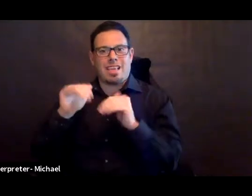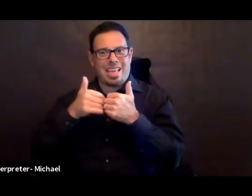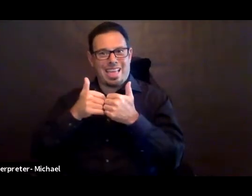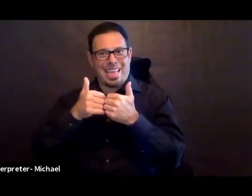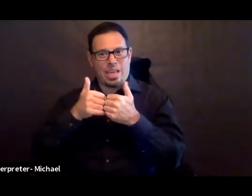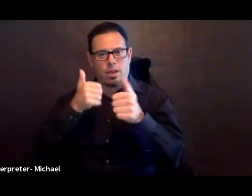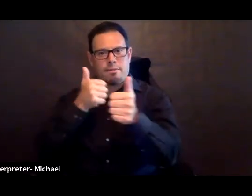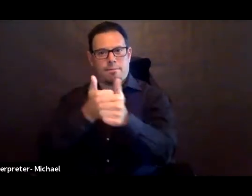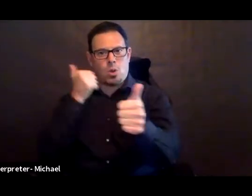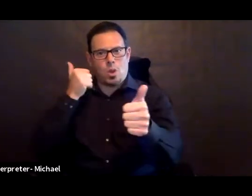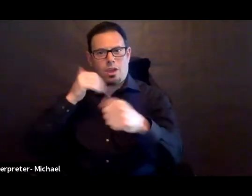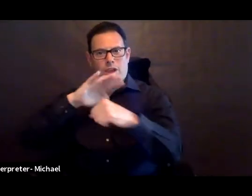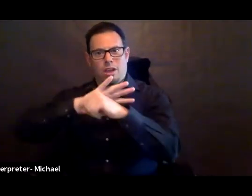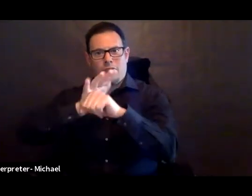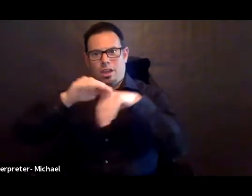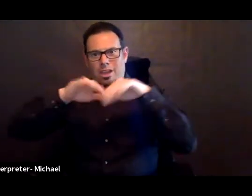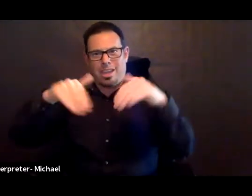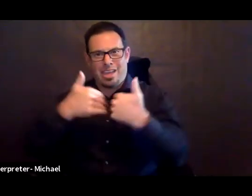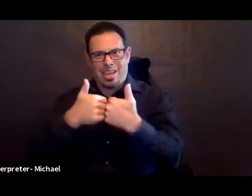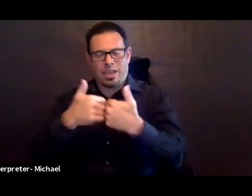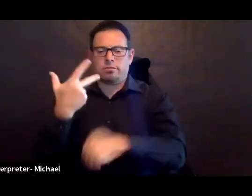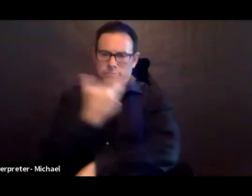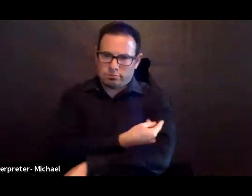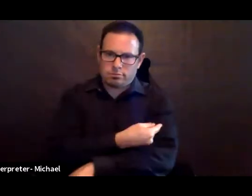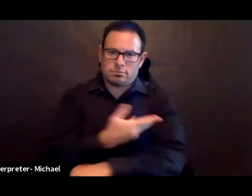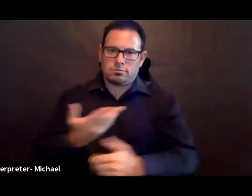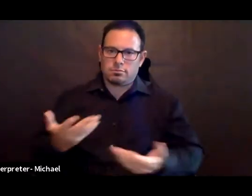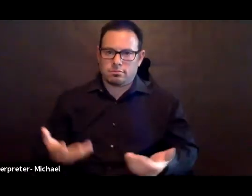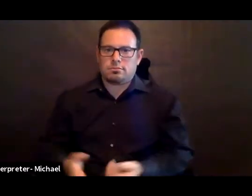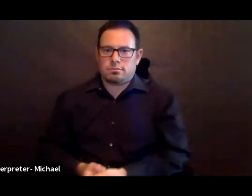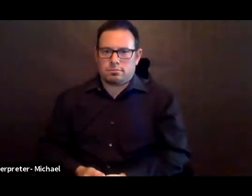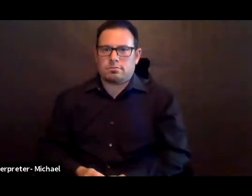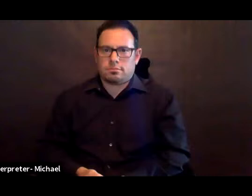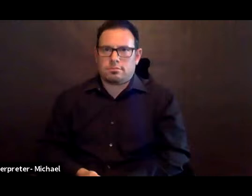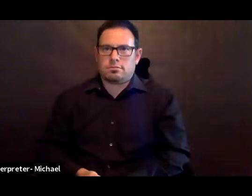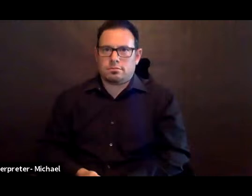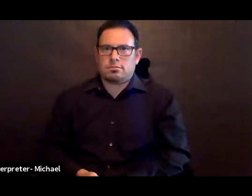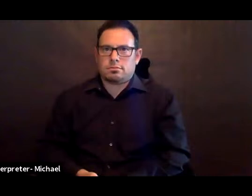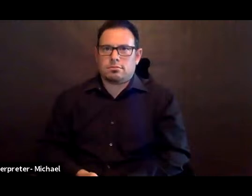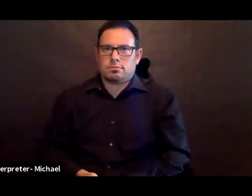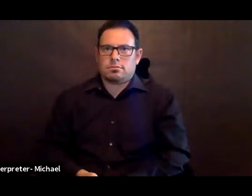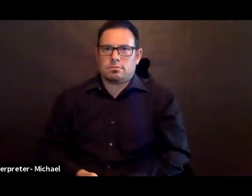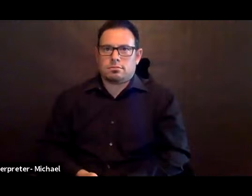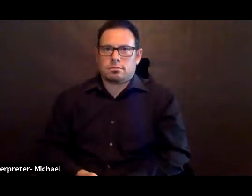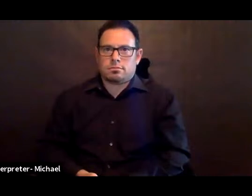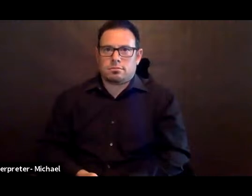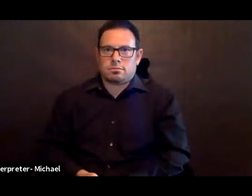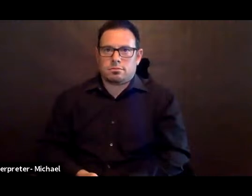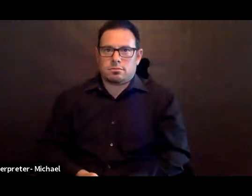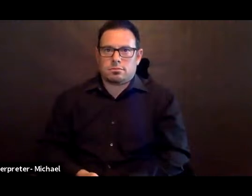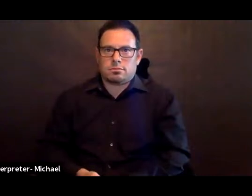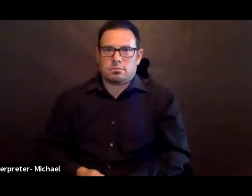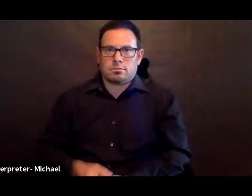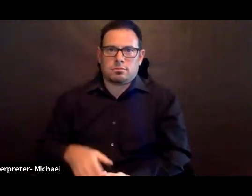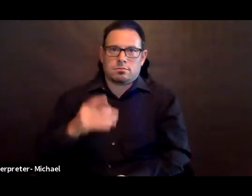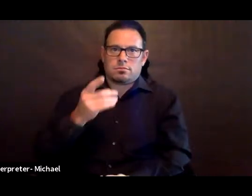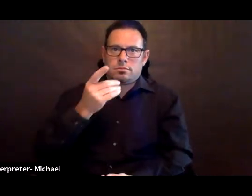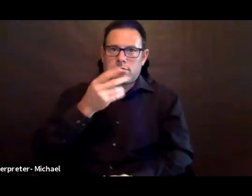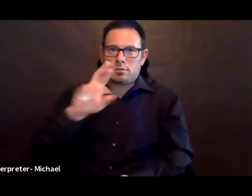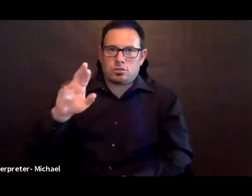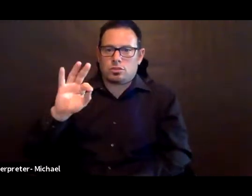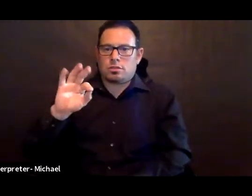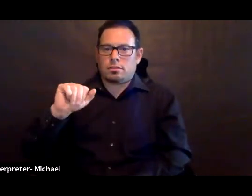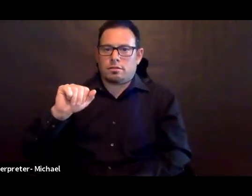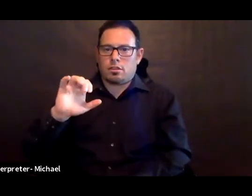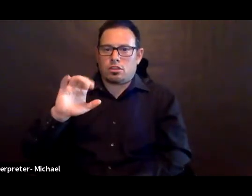Fauci recently, and I think Dr. Walensky too, but Dr. Fauci expressing a great deal of frustration for the fact that,